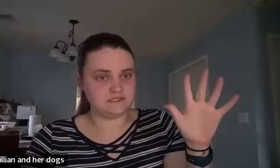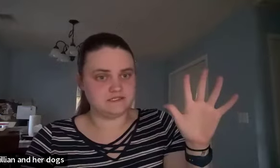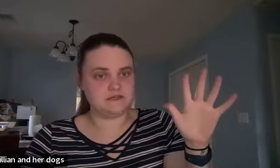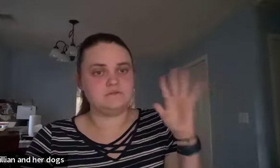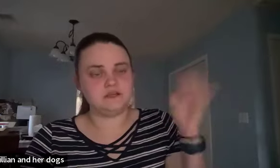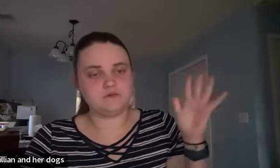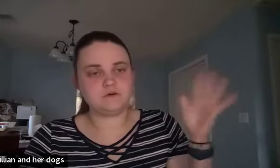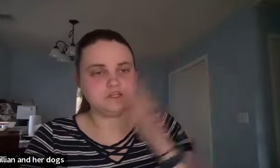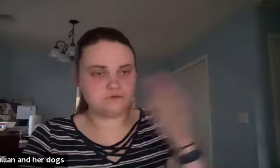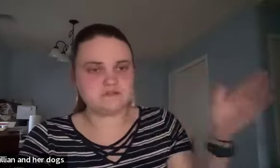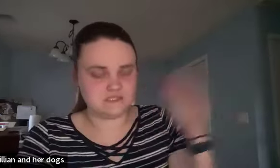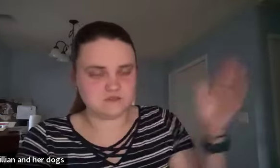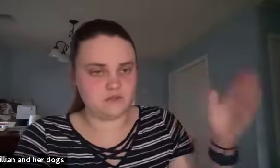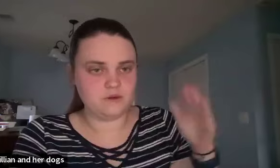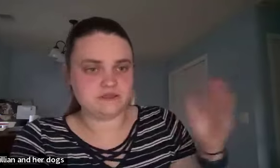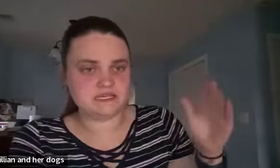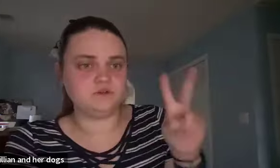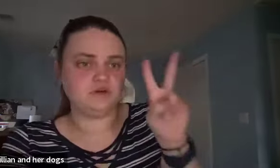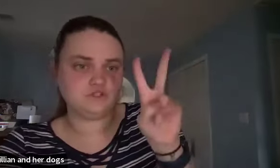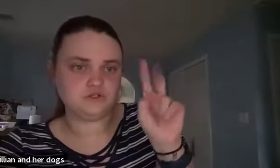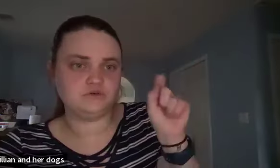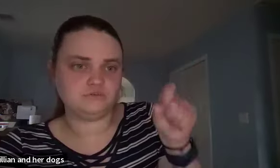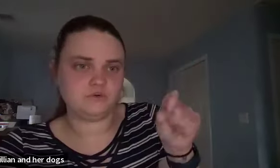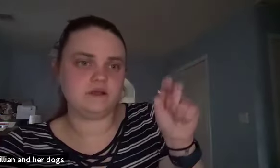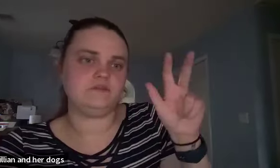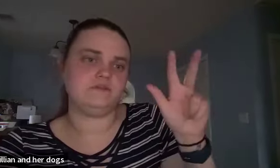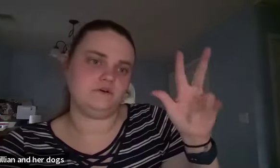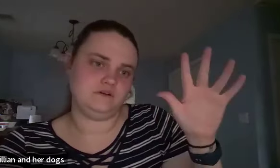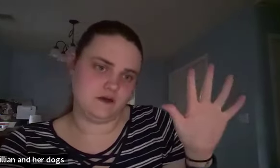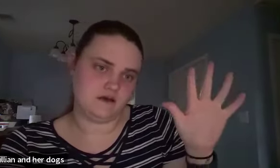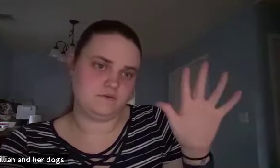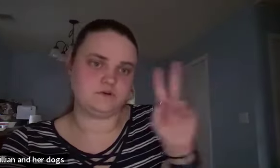$2.35. But if you were going to do it this other way, the decimal would go 2.35 or